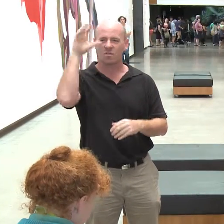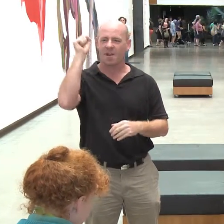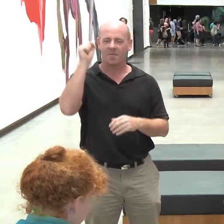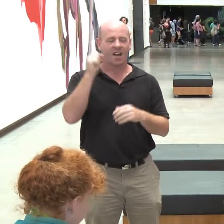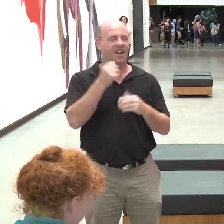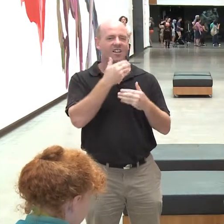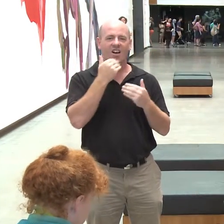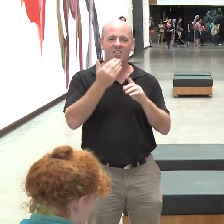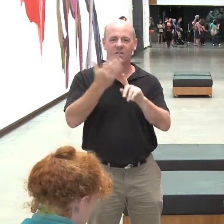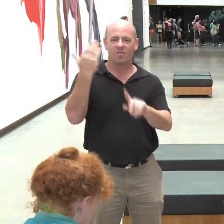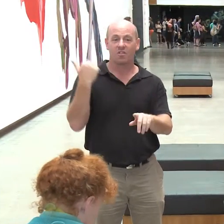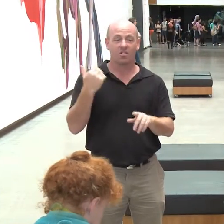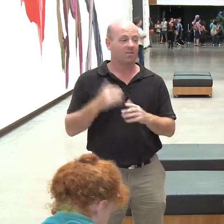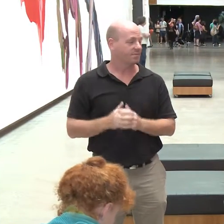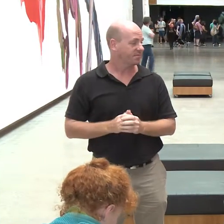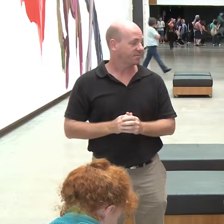fondly, actually?